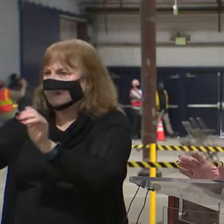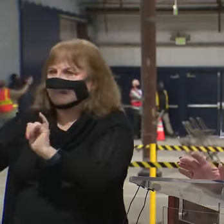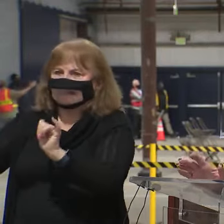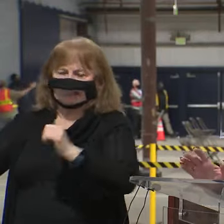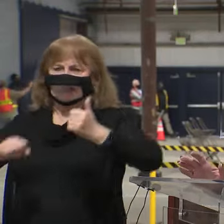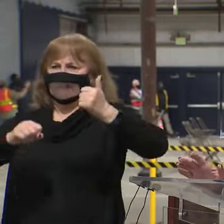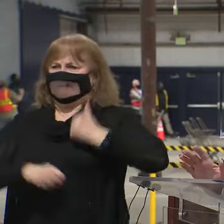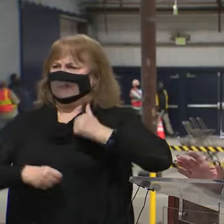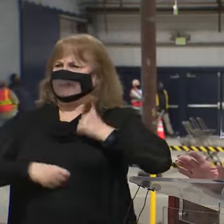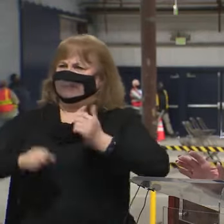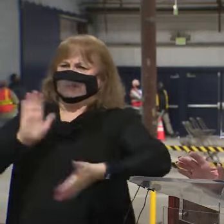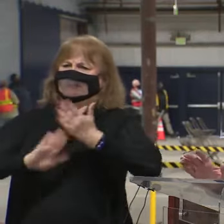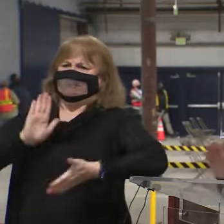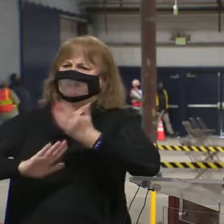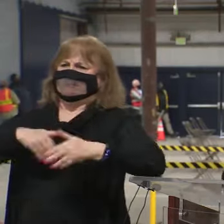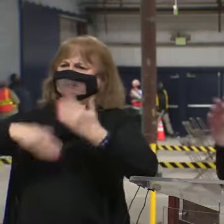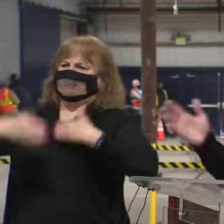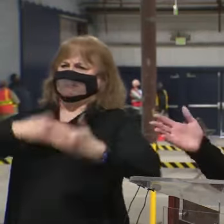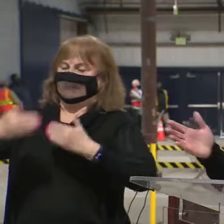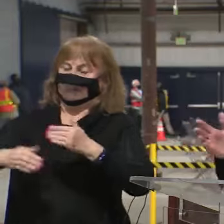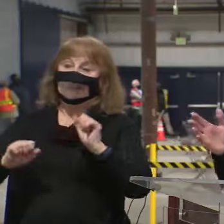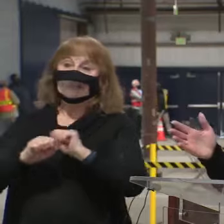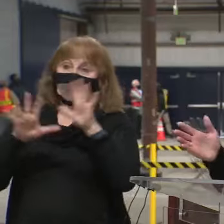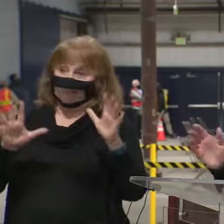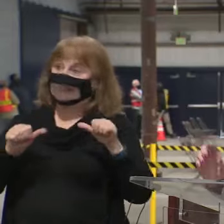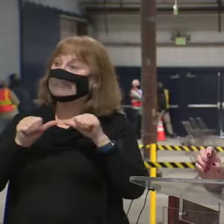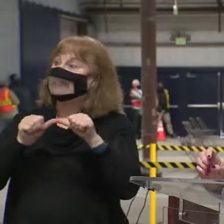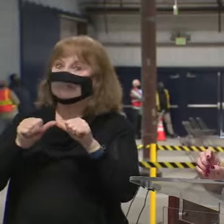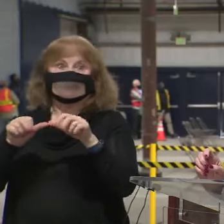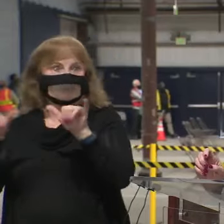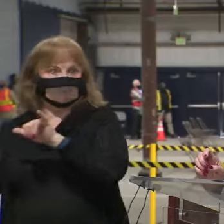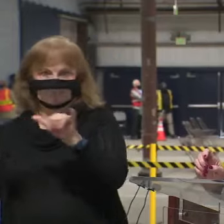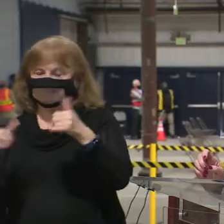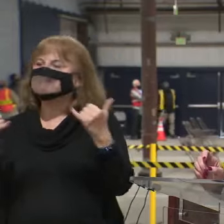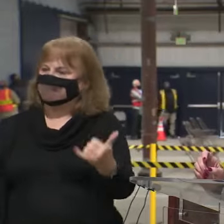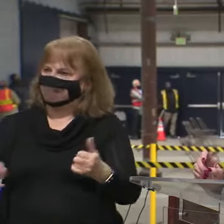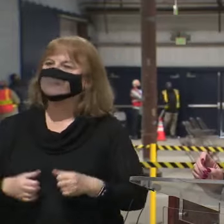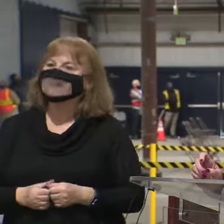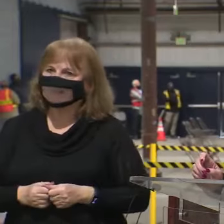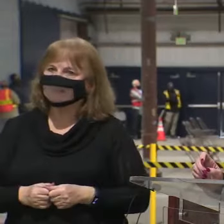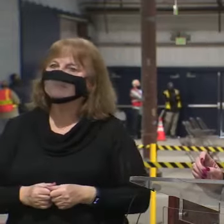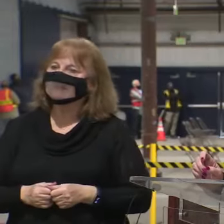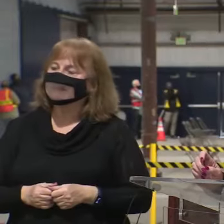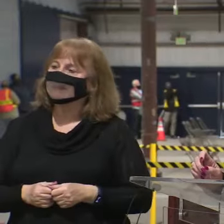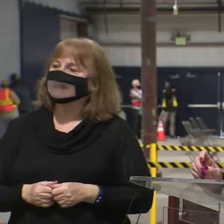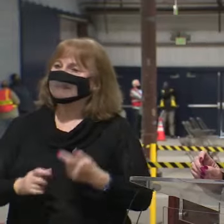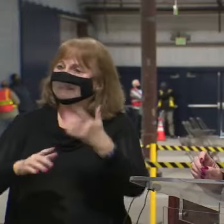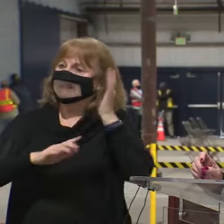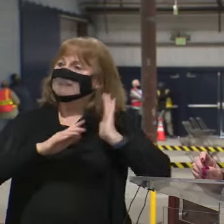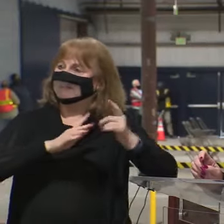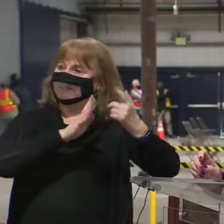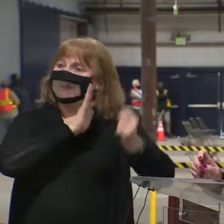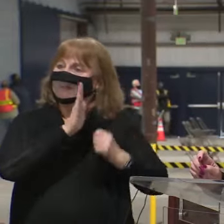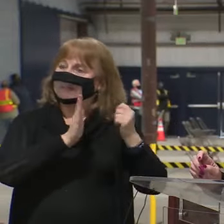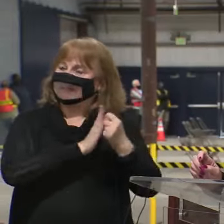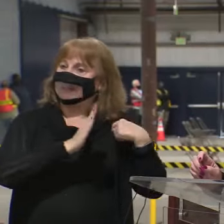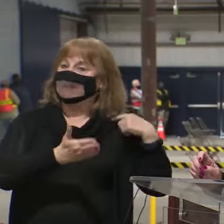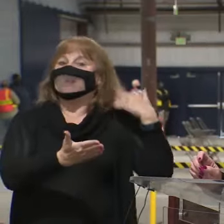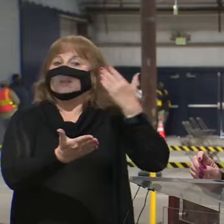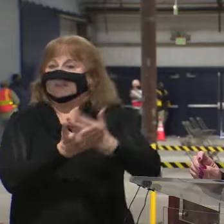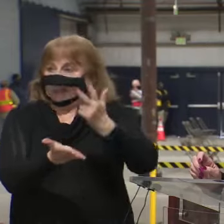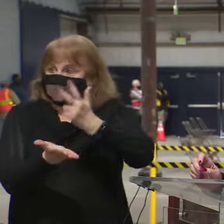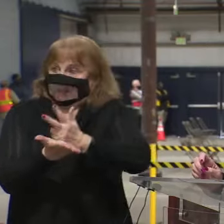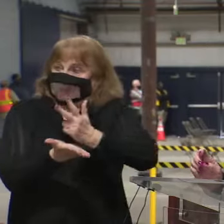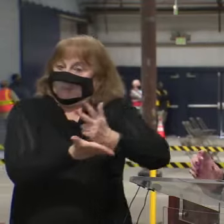a military operation, and obviously continues to be like that. From the time we got to the parking